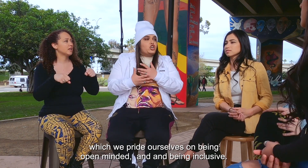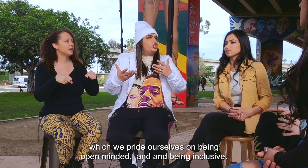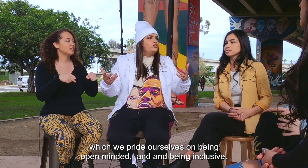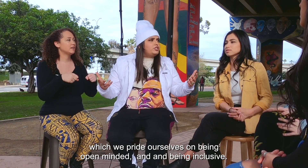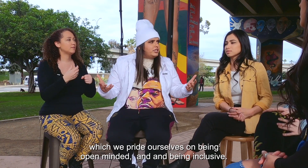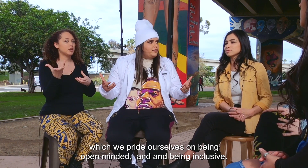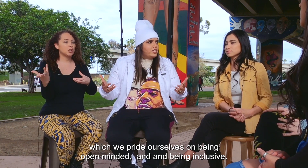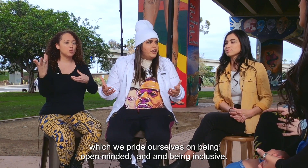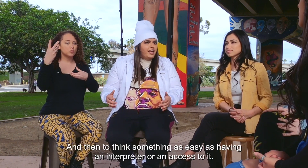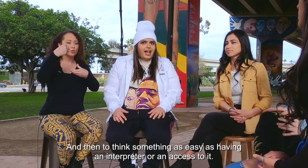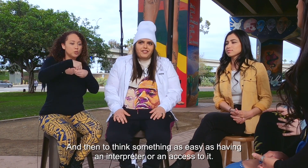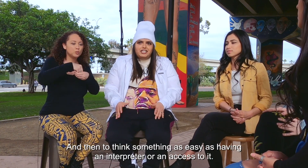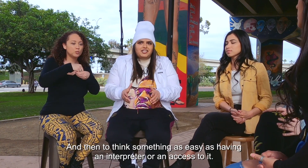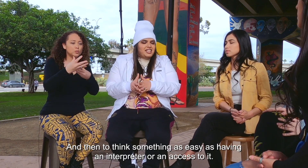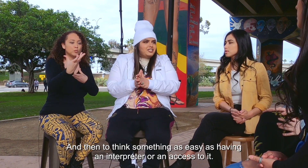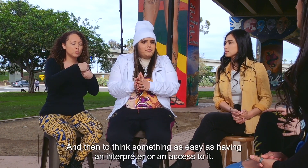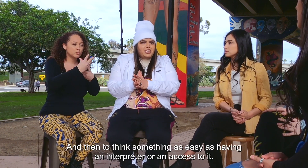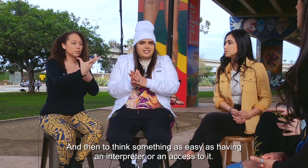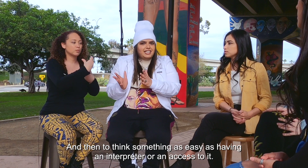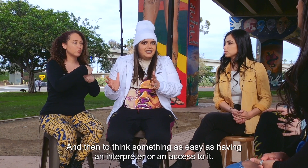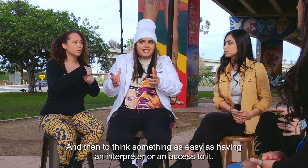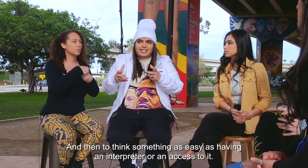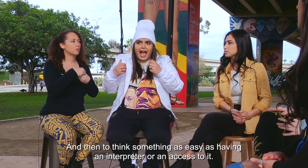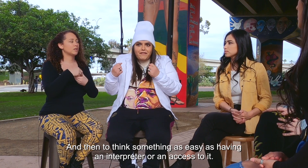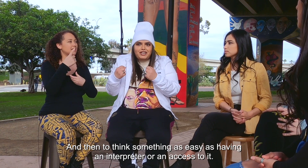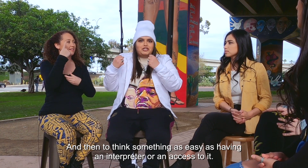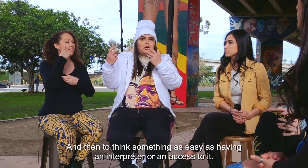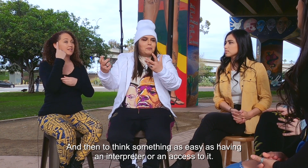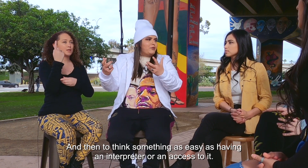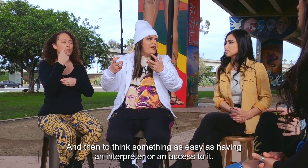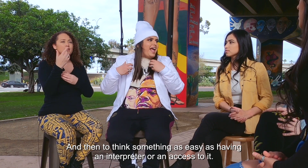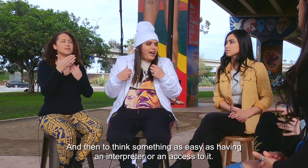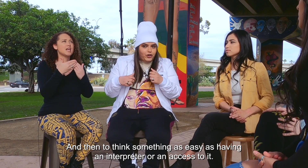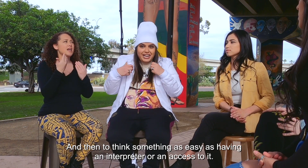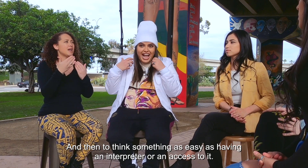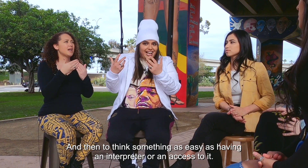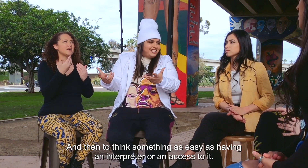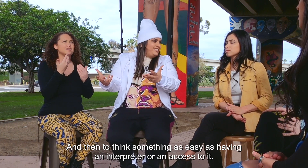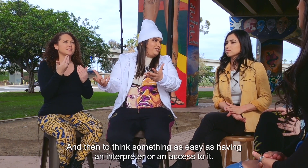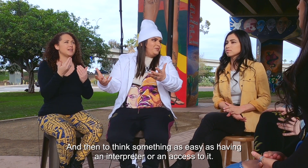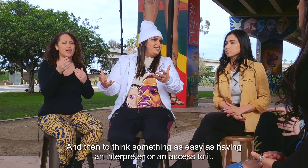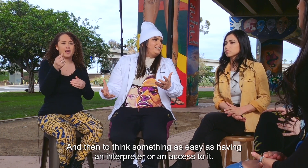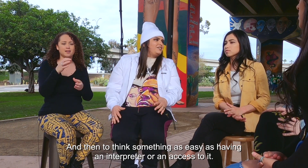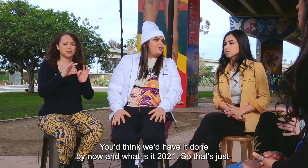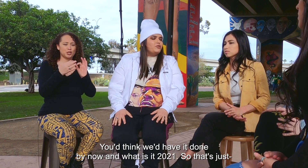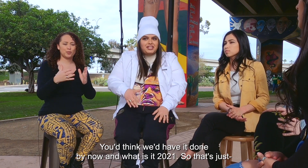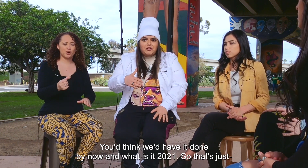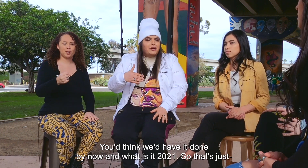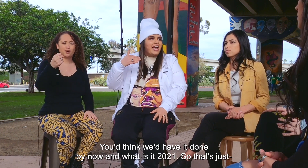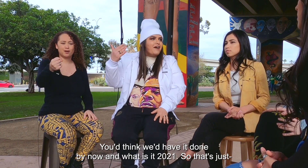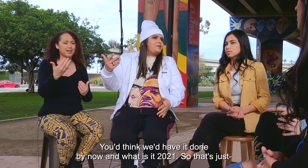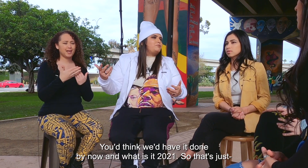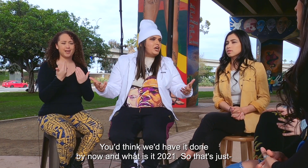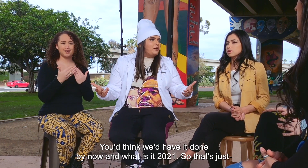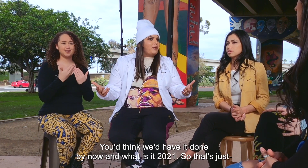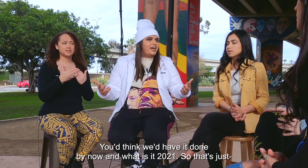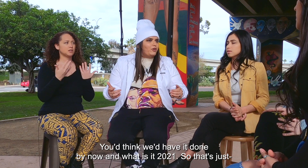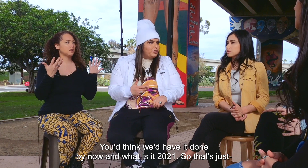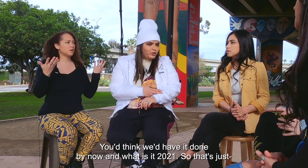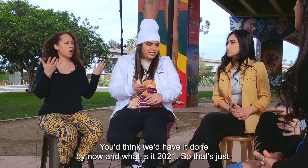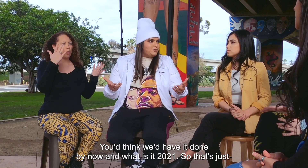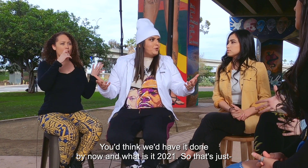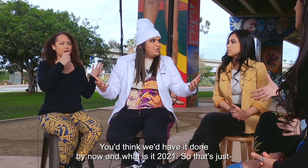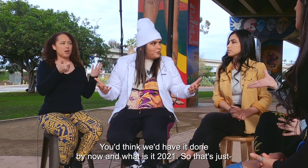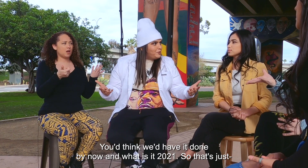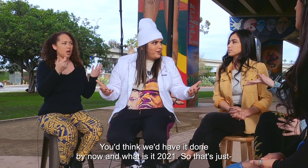being inclusive, and then to think something as easy as having an interpreter or an access to it, you'd think we'd have it done by now